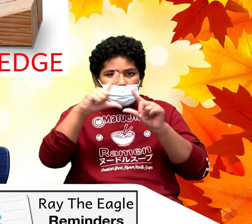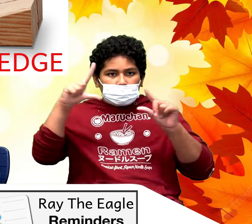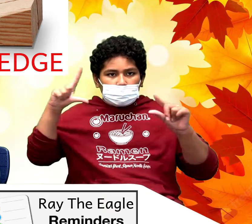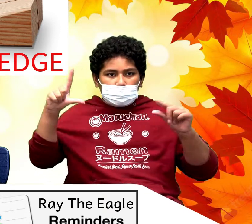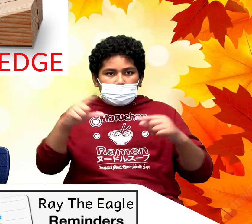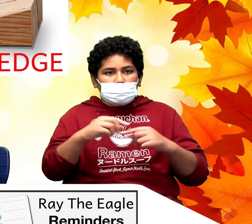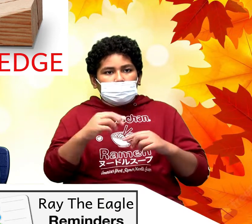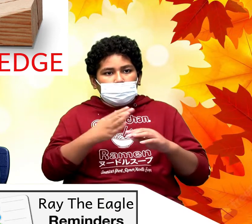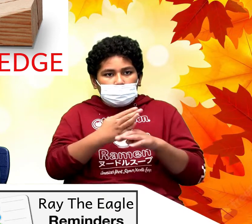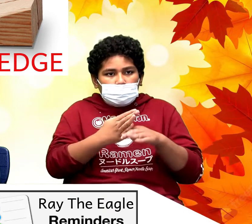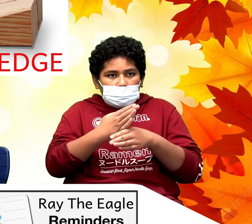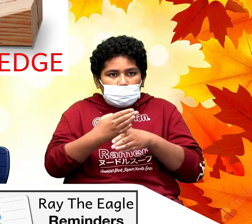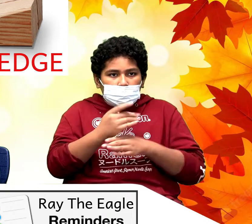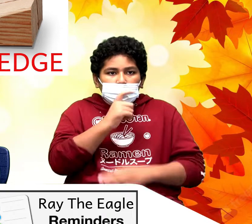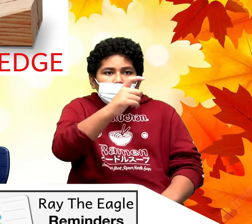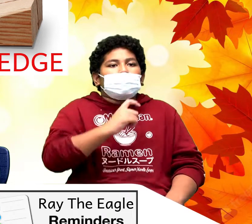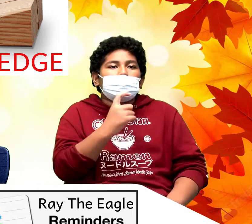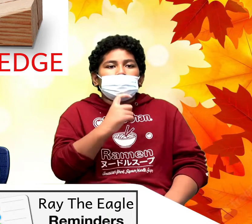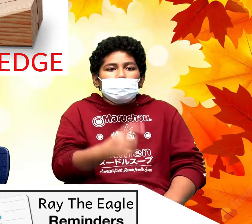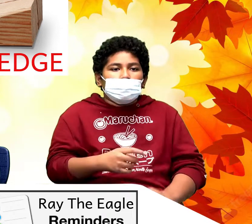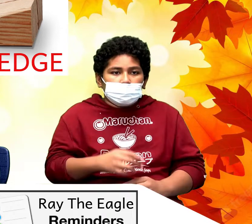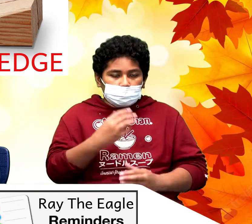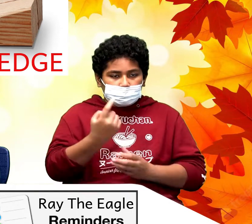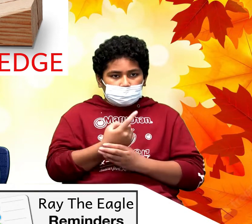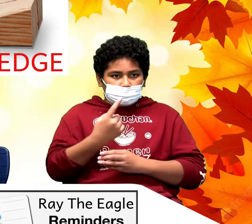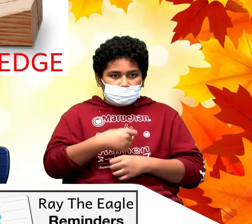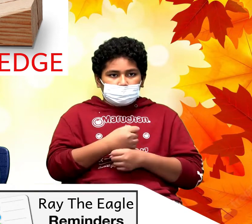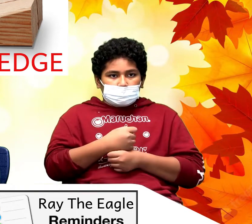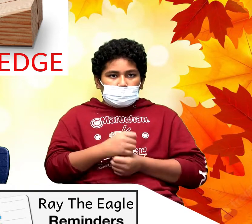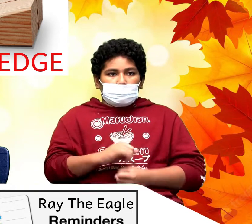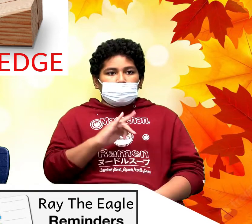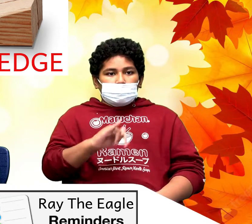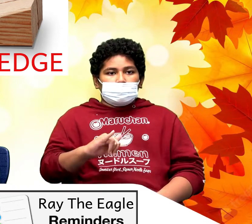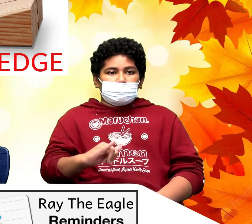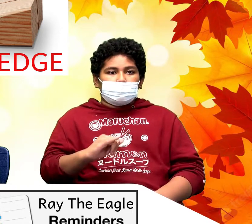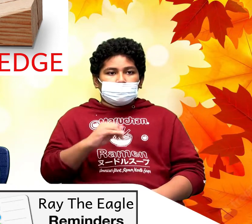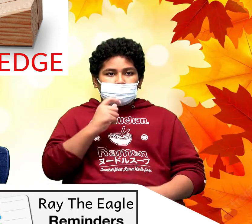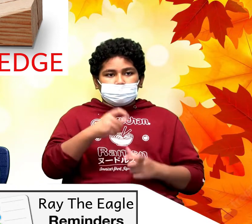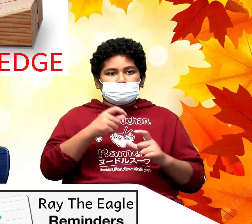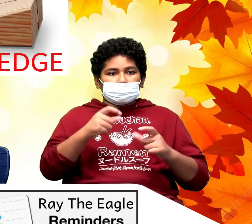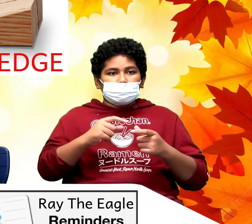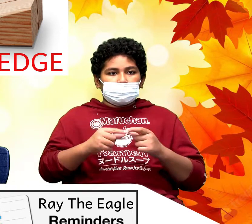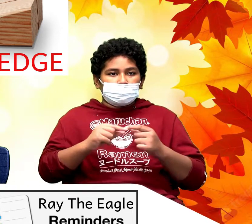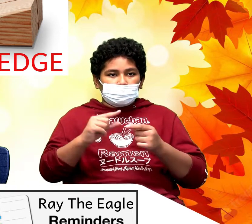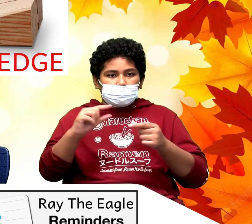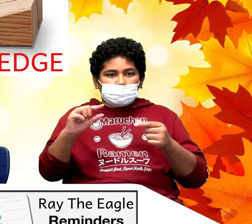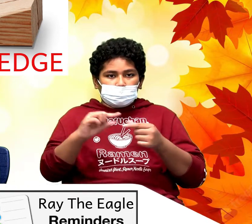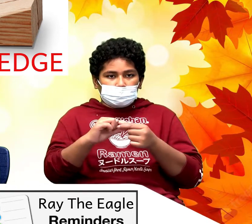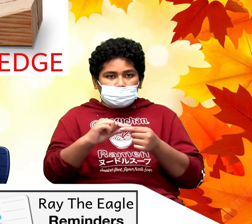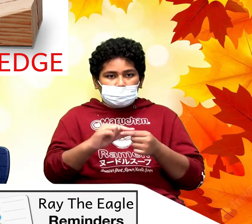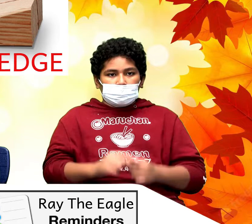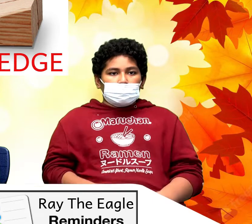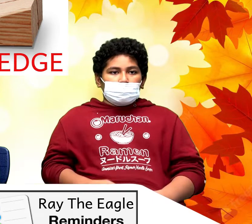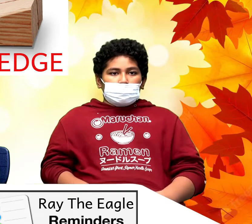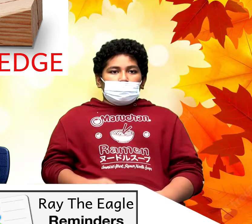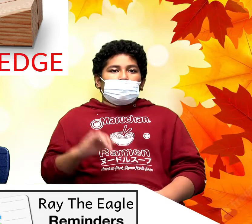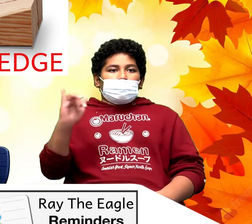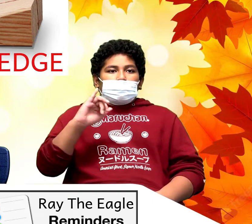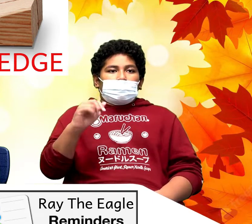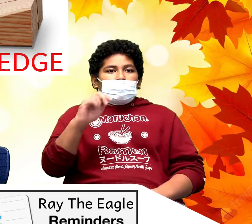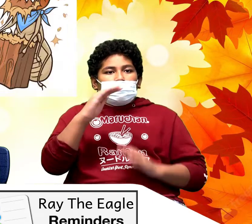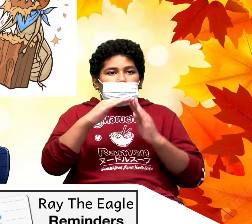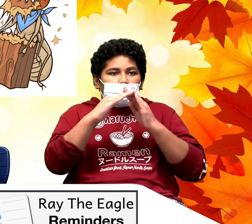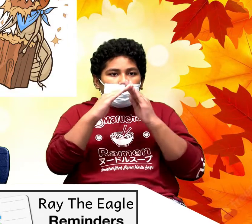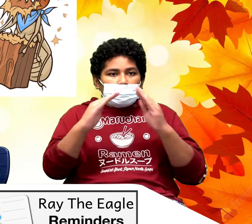that has one thick end that tapers down to a thin end, kind of like a